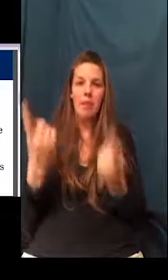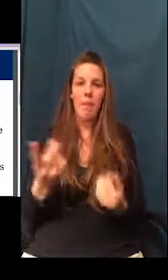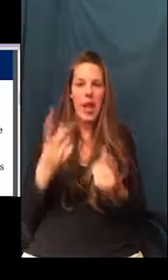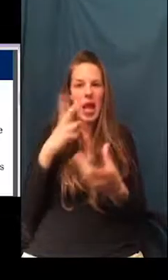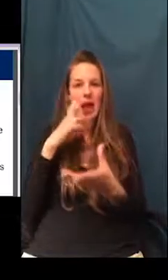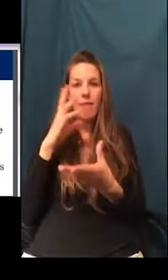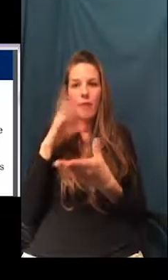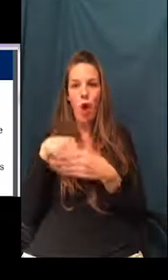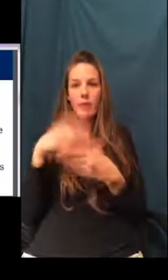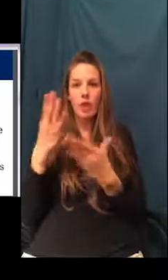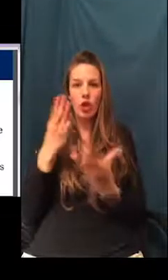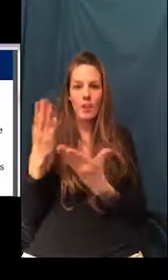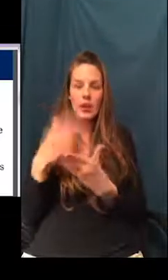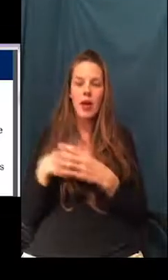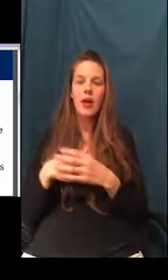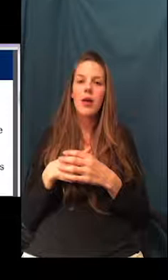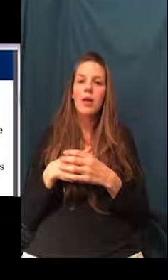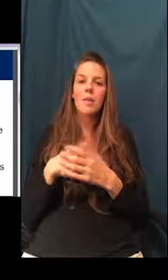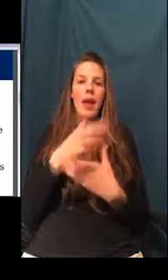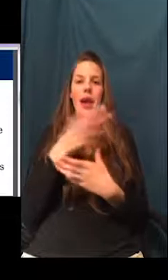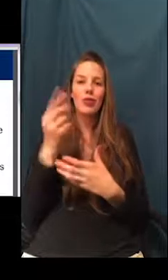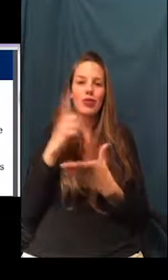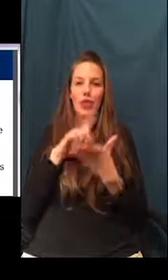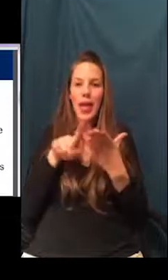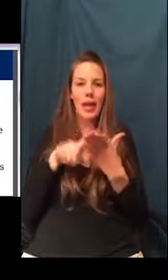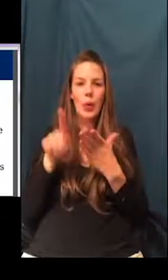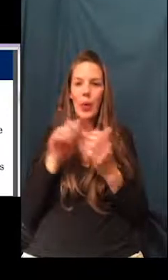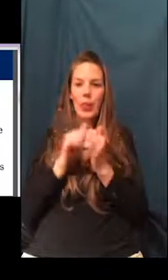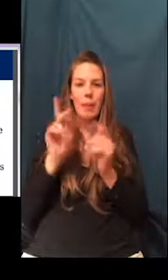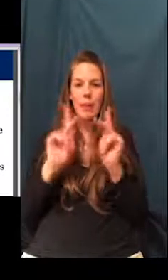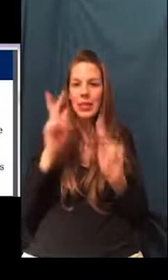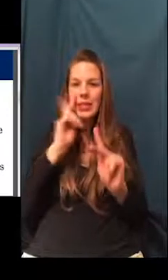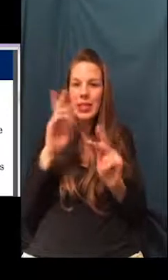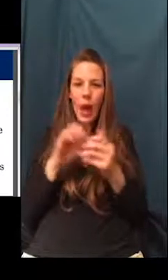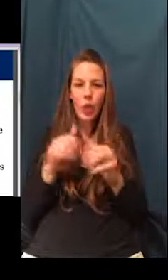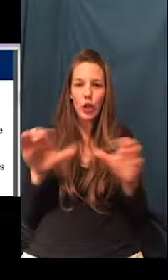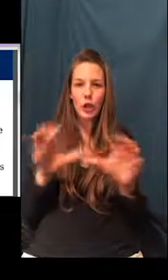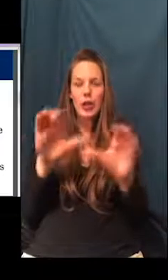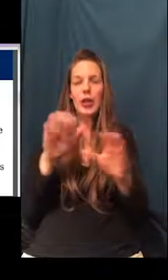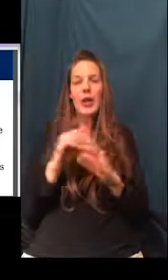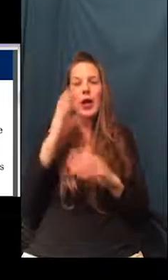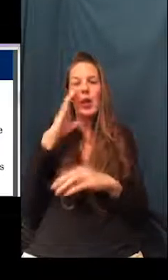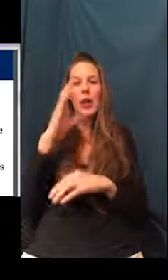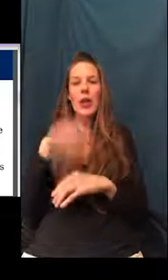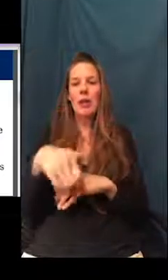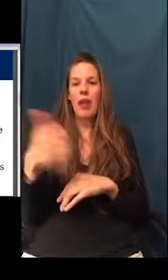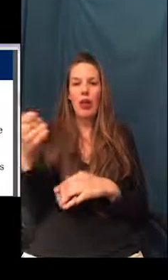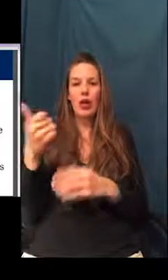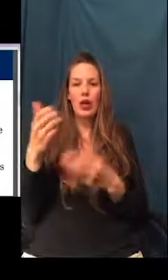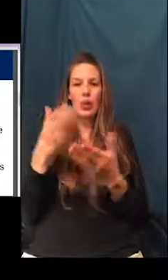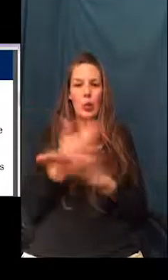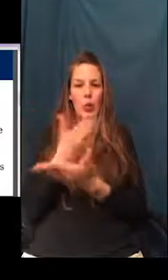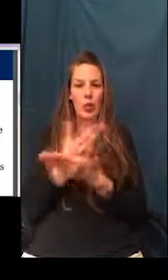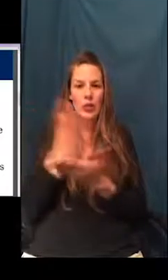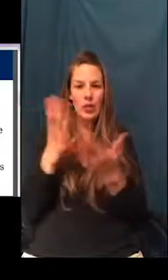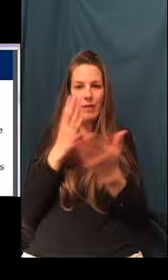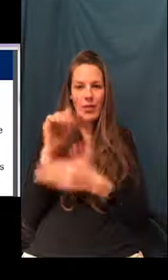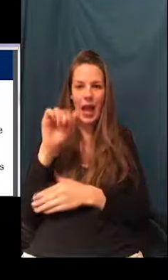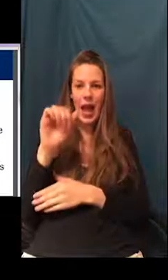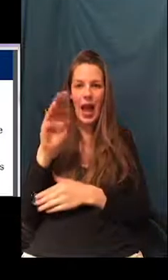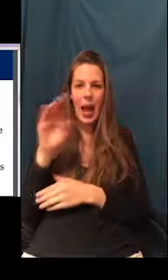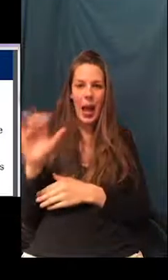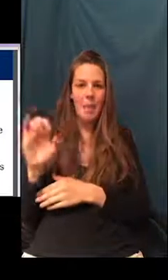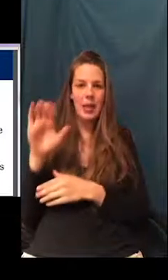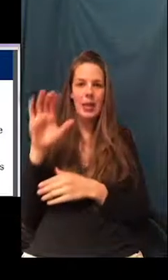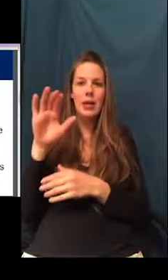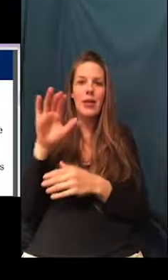services, and just checking in with people to see how they're doing. I know another new service that Abbey Center